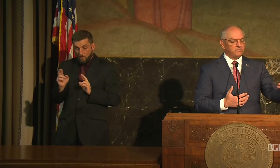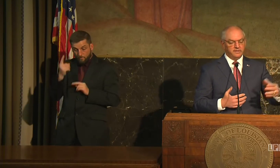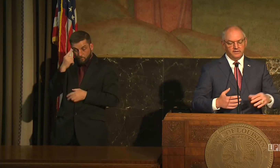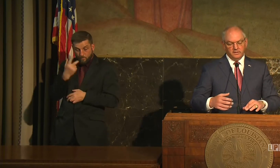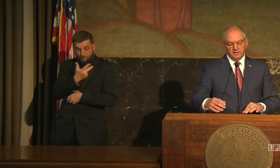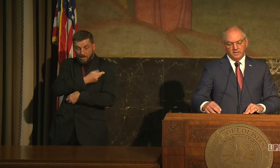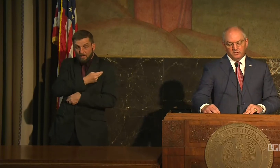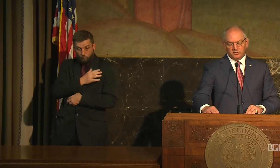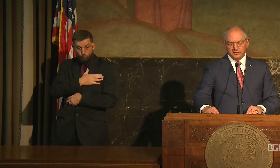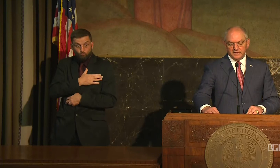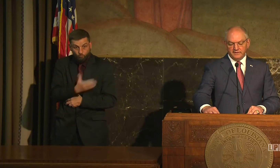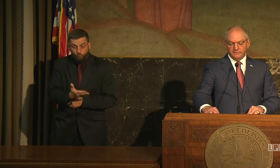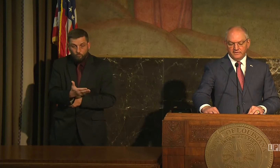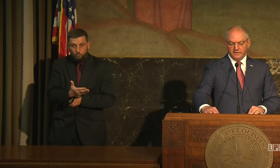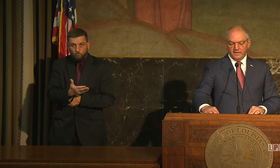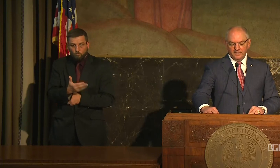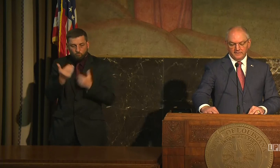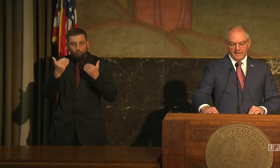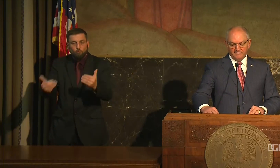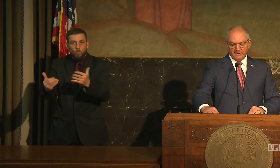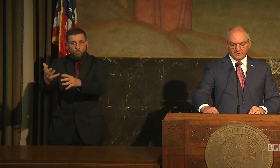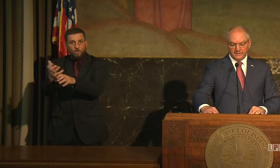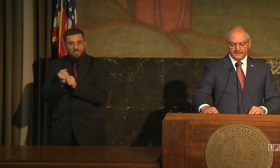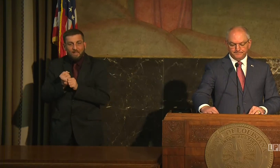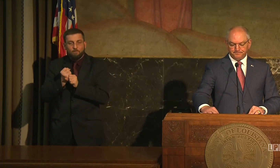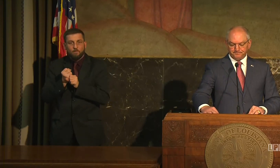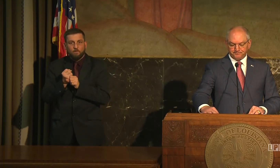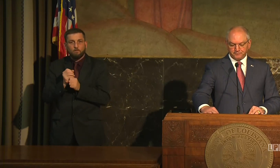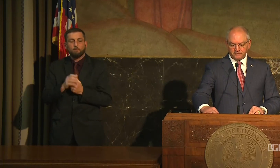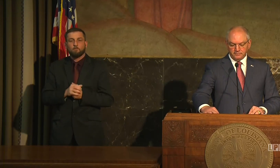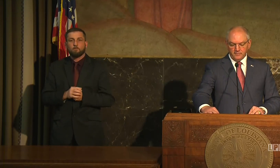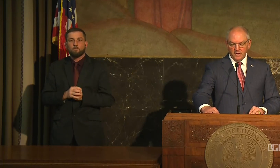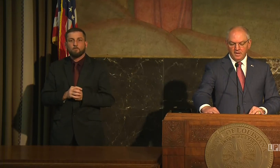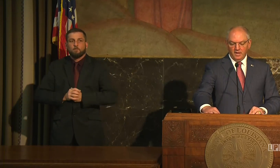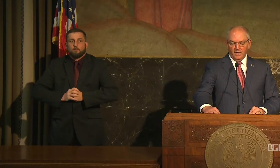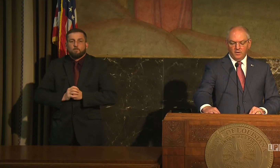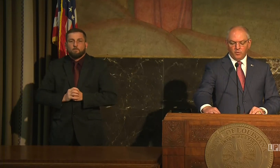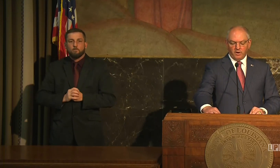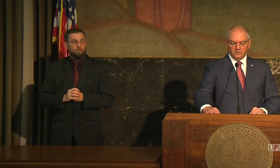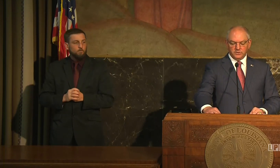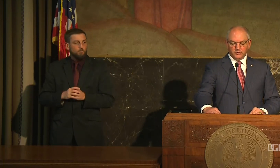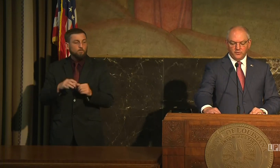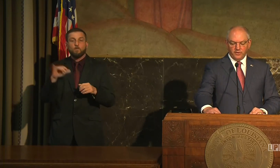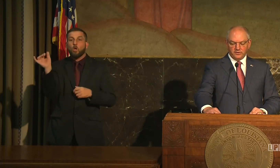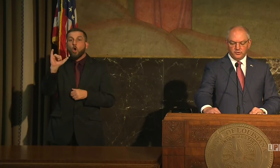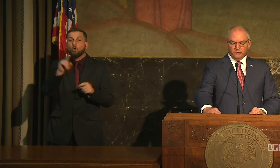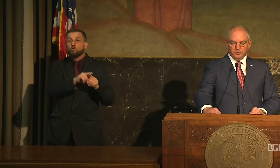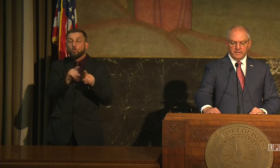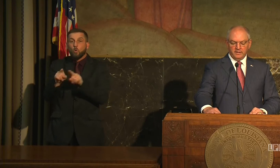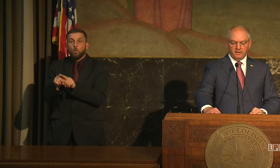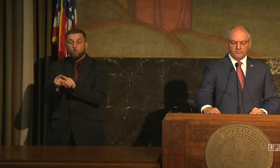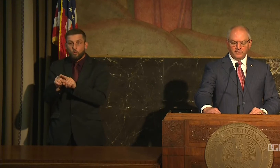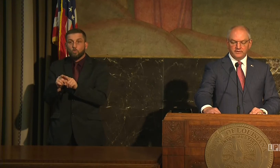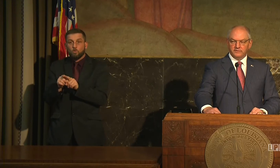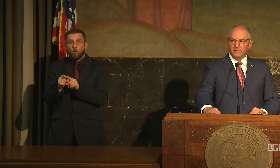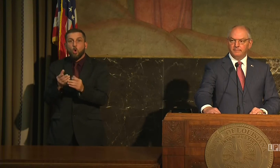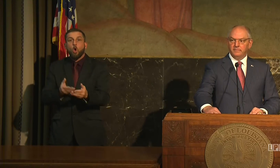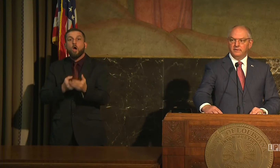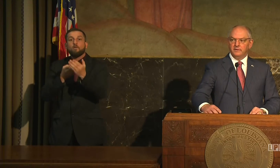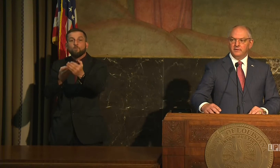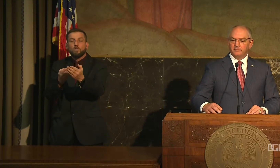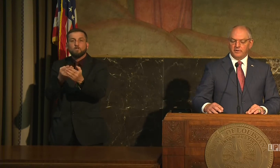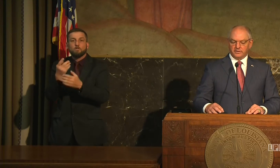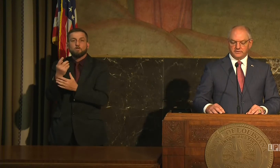to actually receive that vaccine. We're also going to be offering